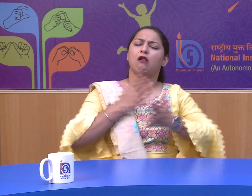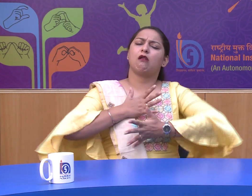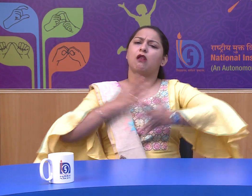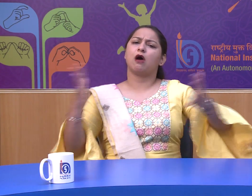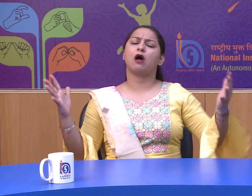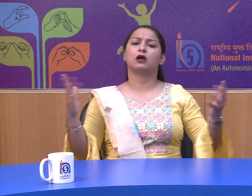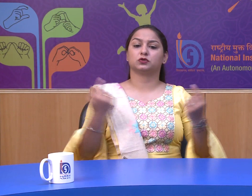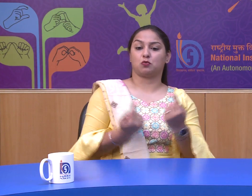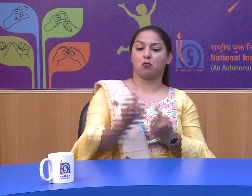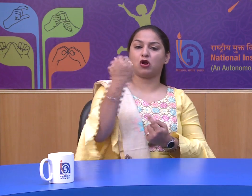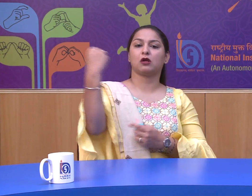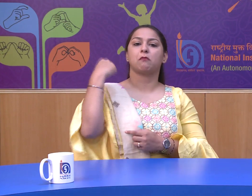political power.